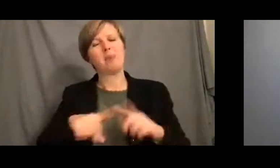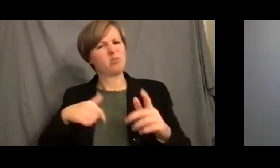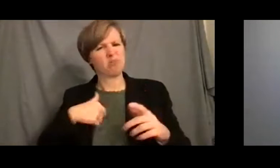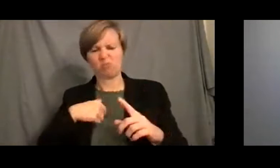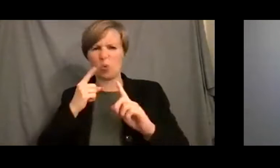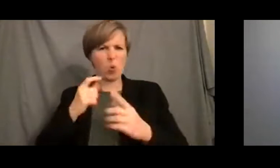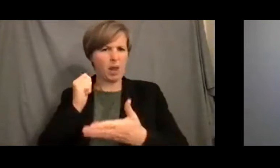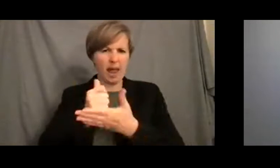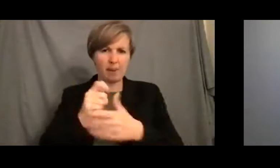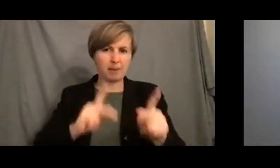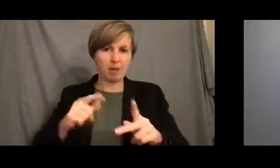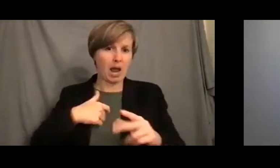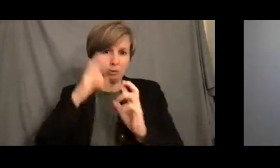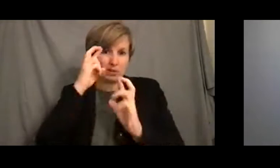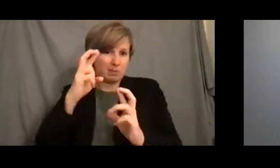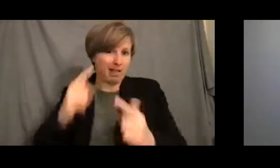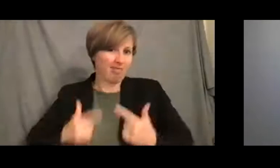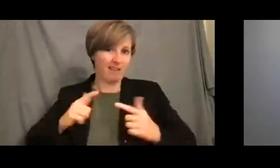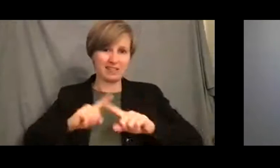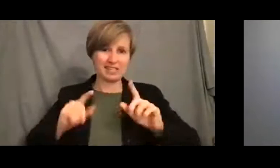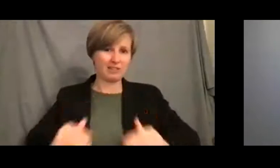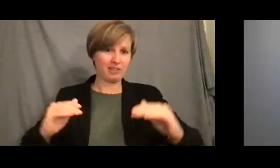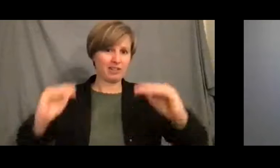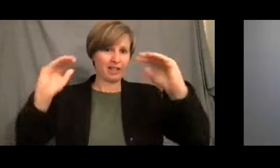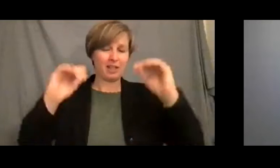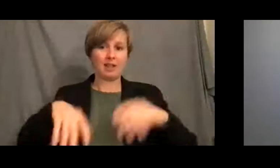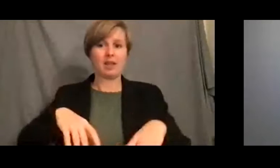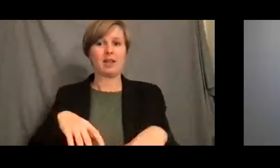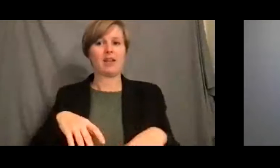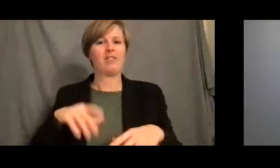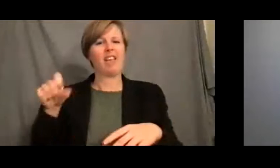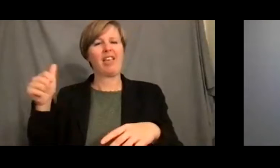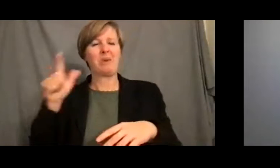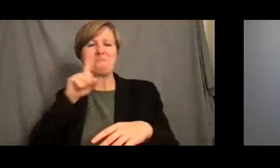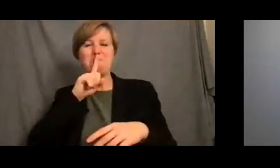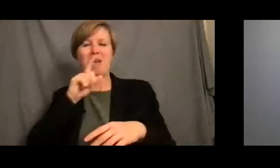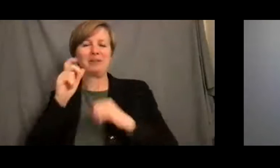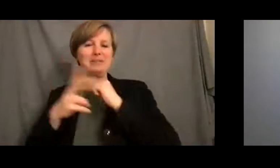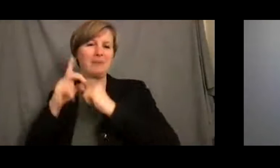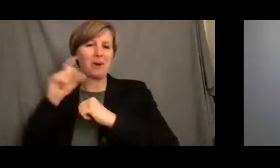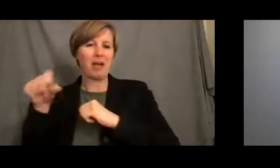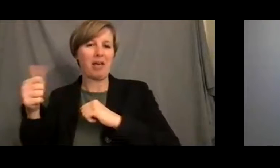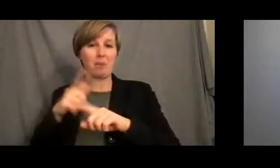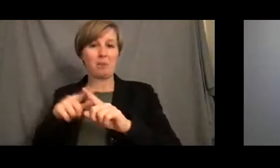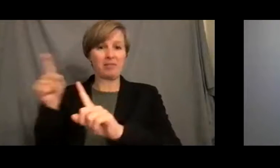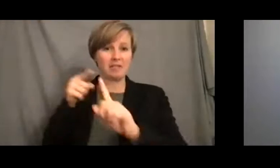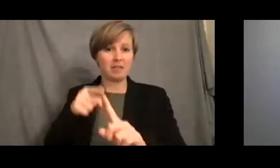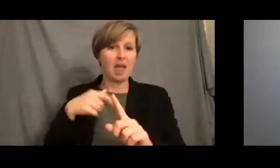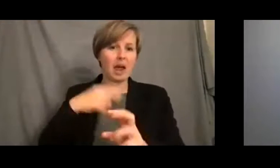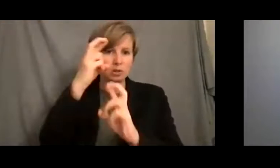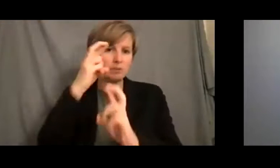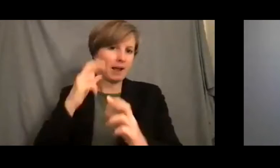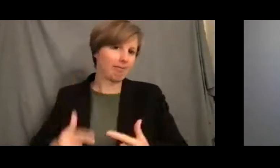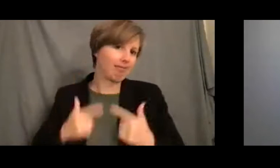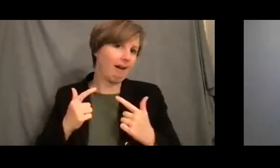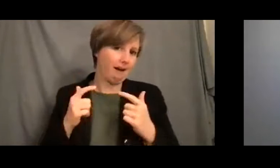respect life at all the different levels, and I won't go into the other levels. I'll save those for another forum. But the particular level here is that I respect the life of people with